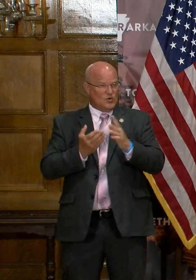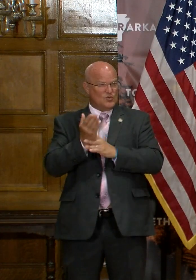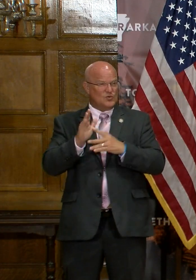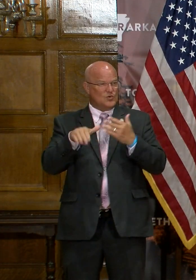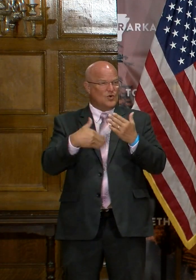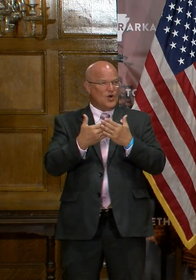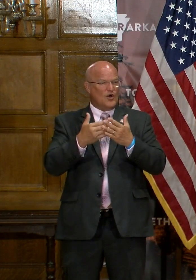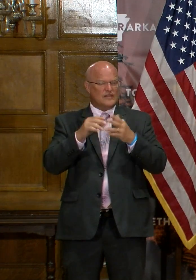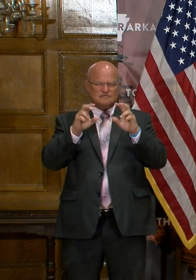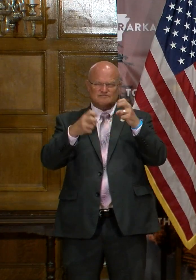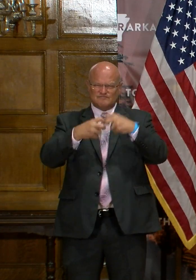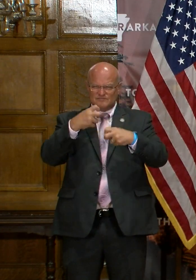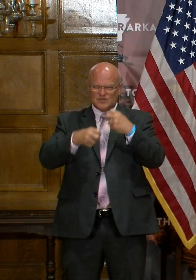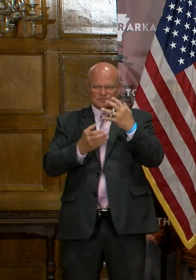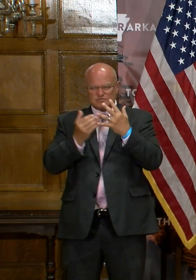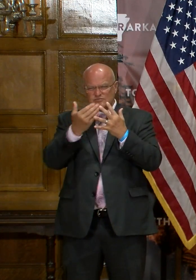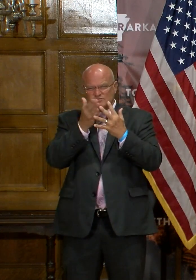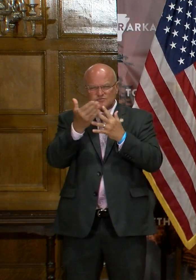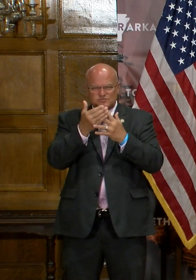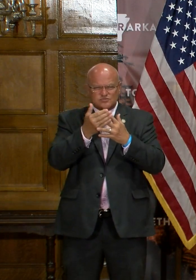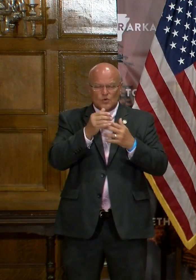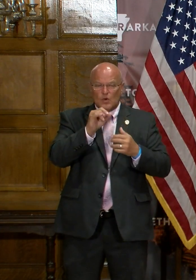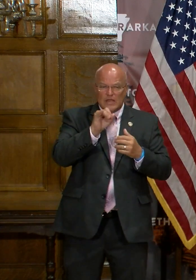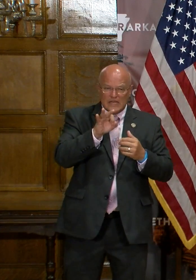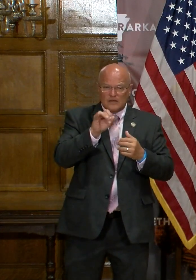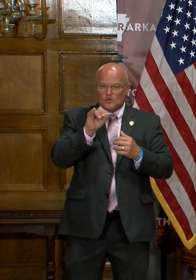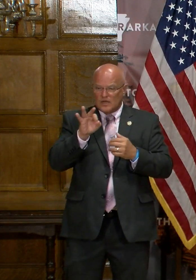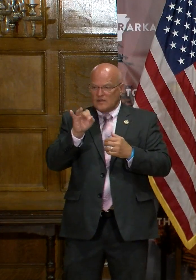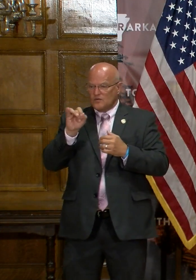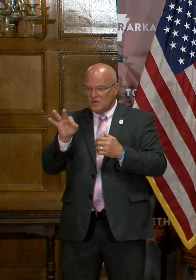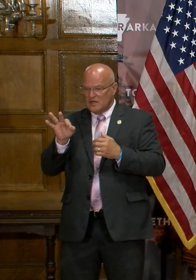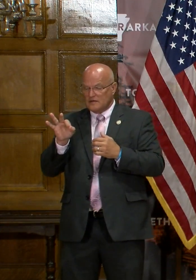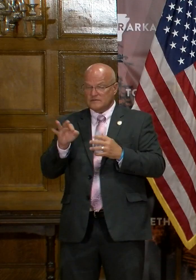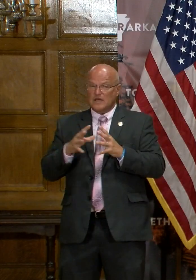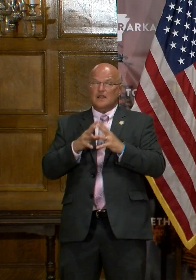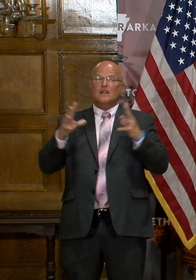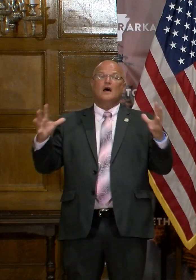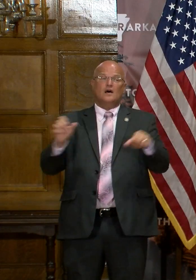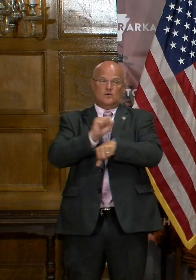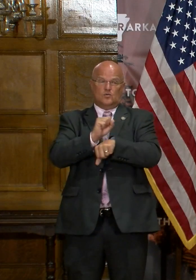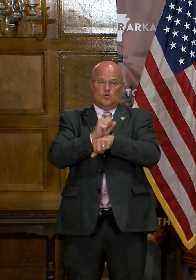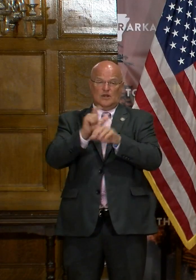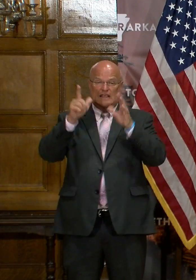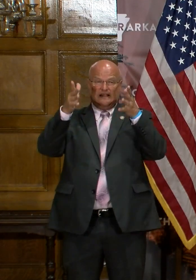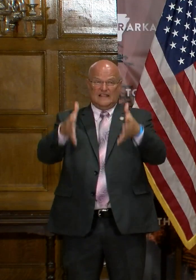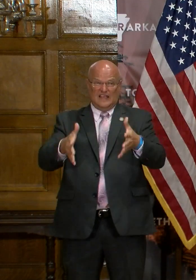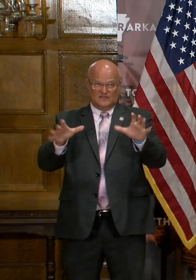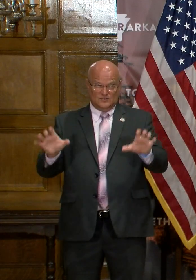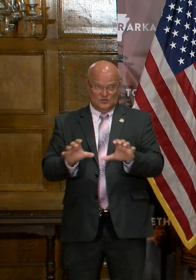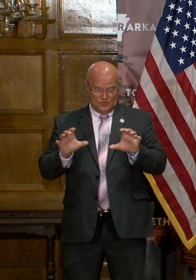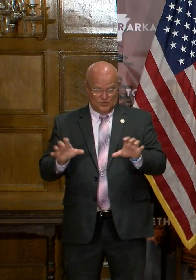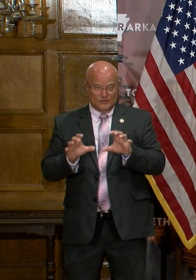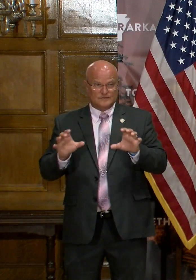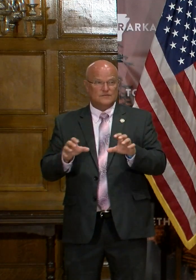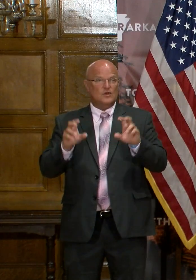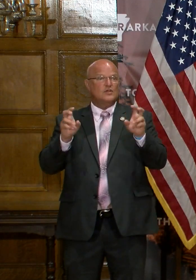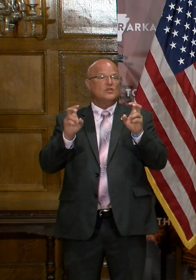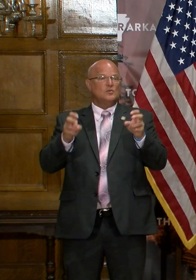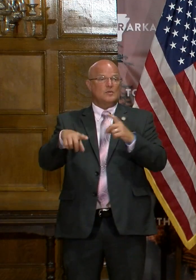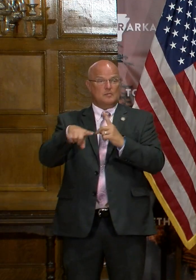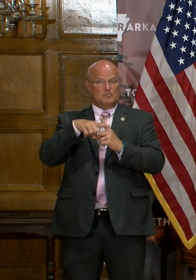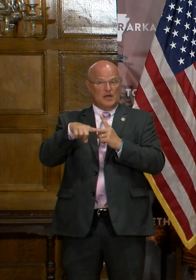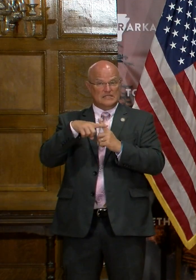all of the issues in terms of the what ifs, and there's more work to be done there. In terms of